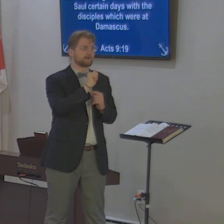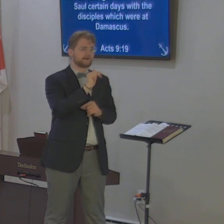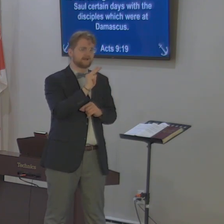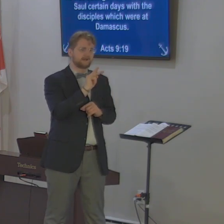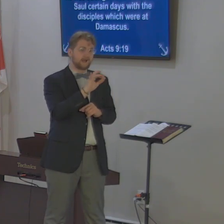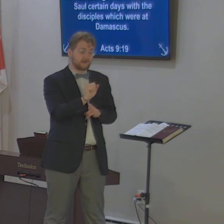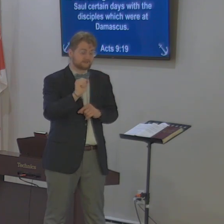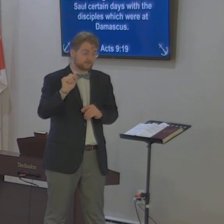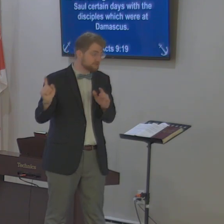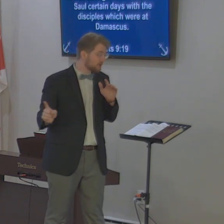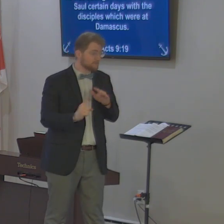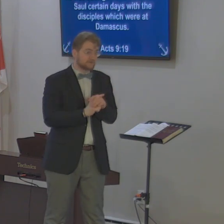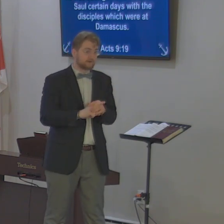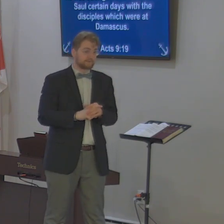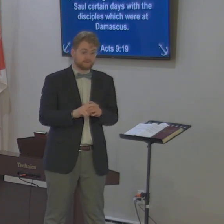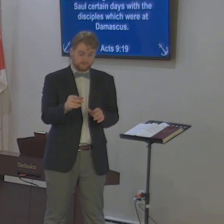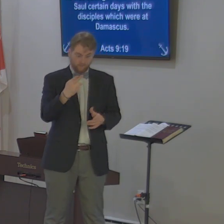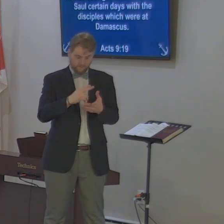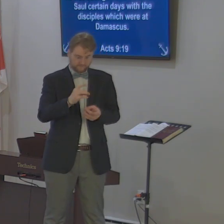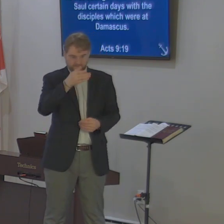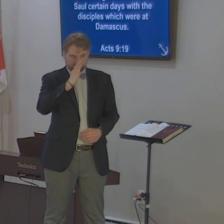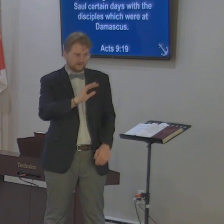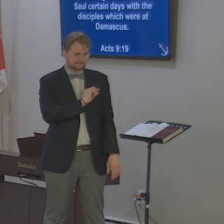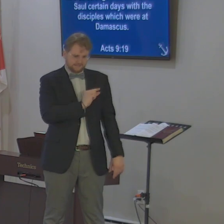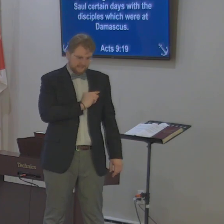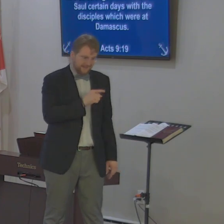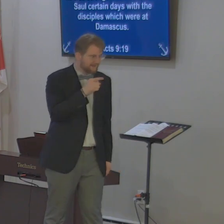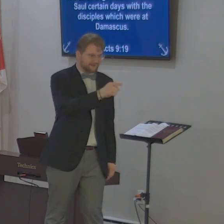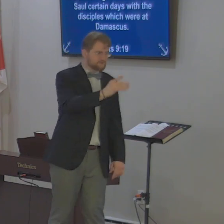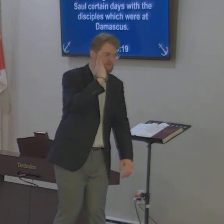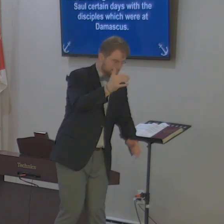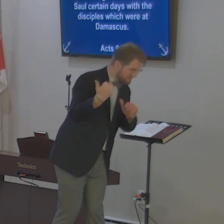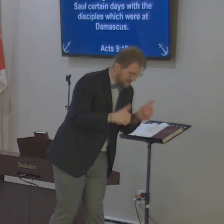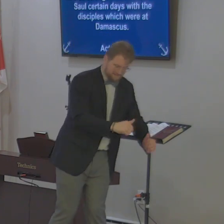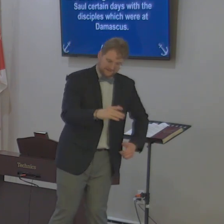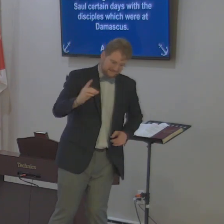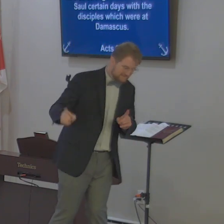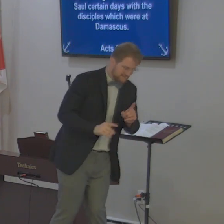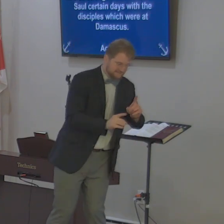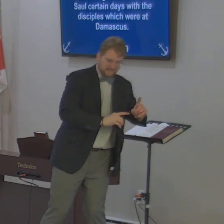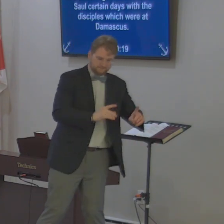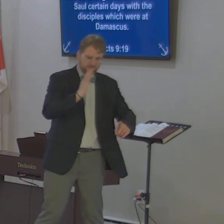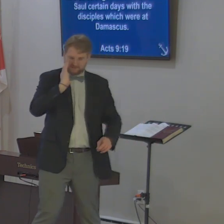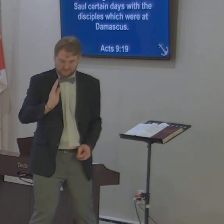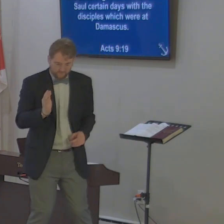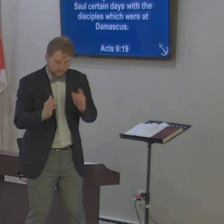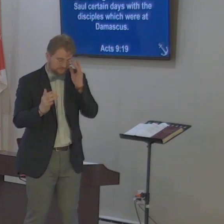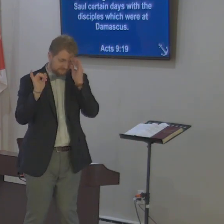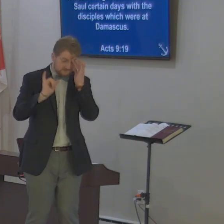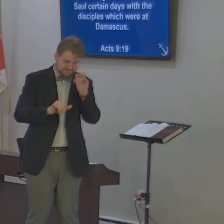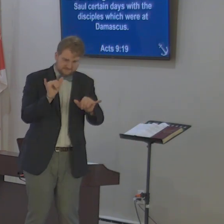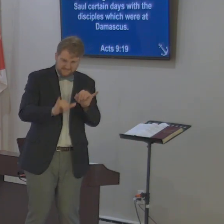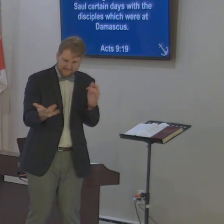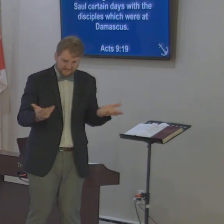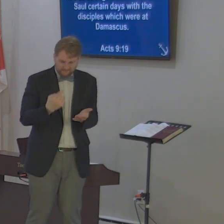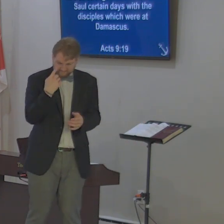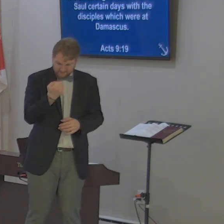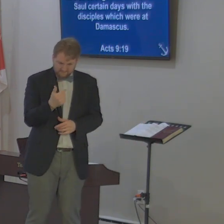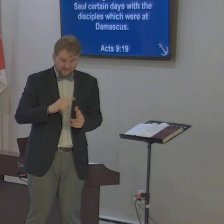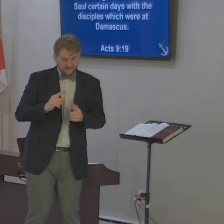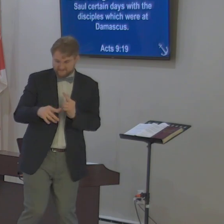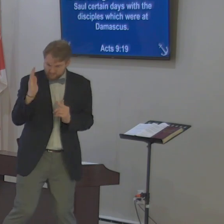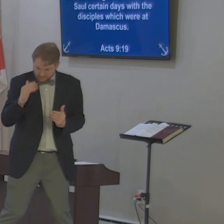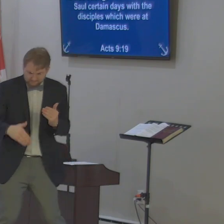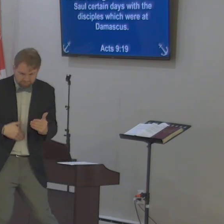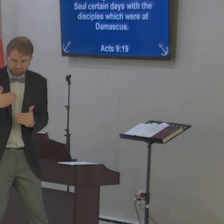God is inside of him saying, this is it. You're going to be baptized. You're going to get discipled. You're going to hang out here with these disciples for a little bit of time. And then you're going to move forward